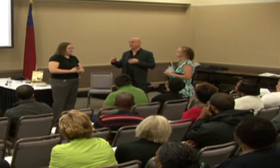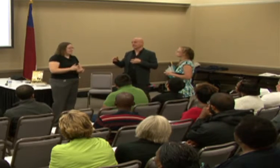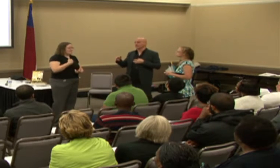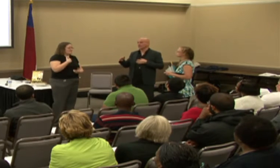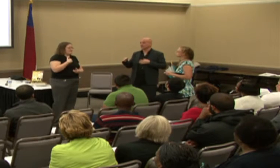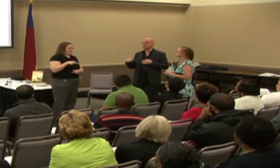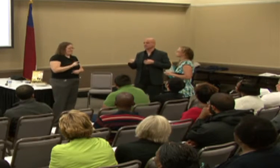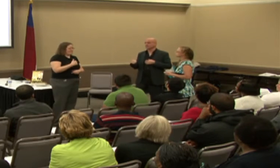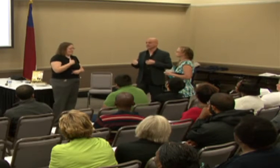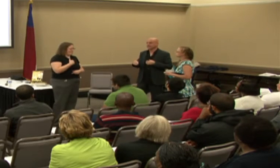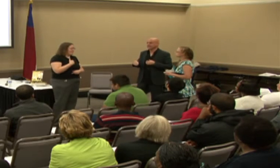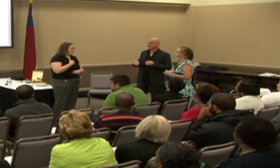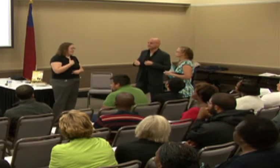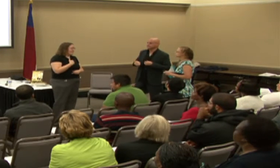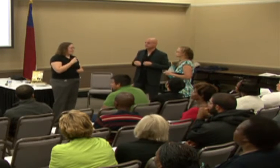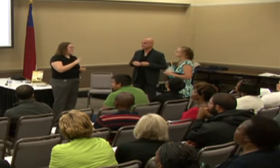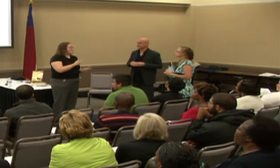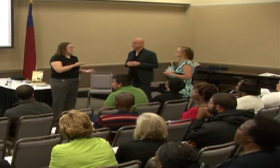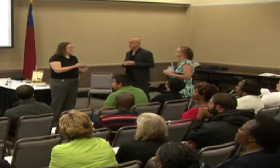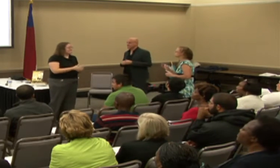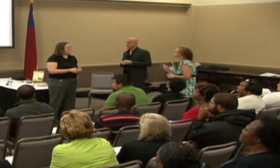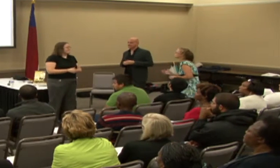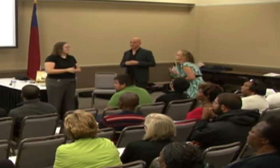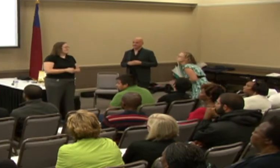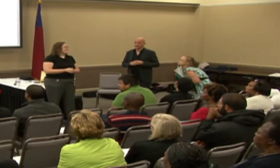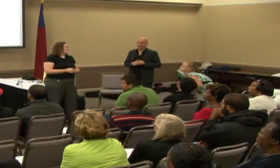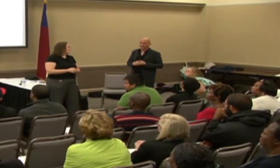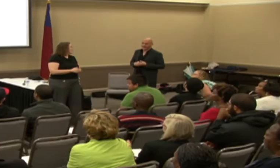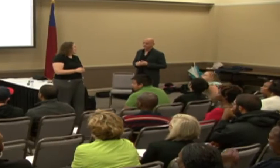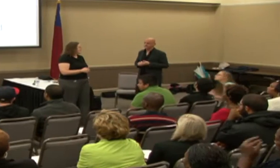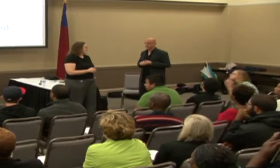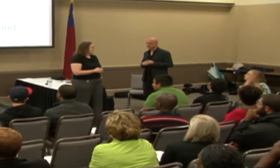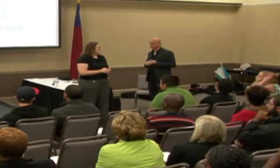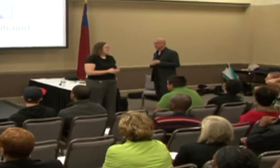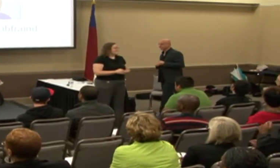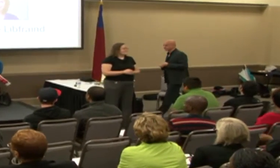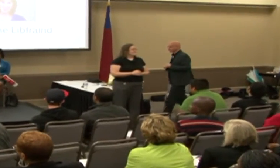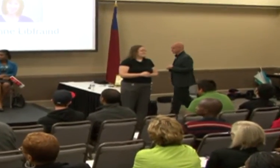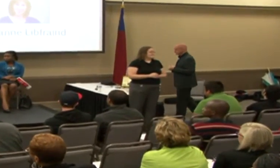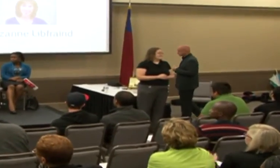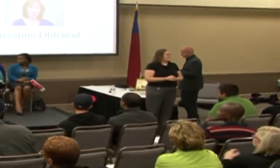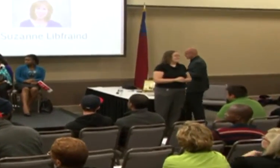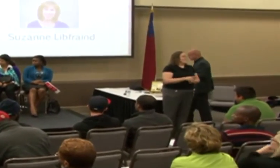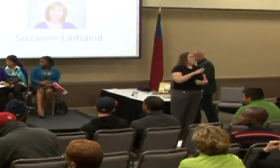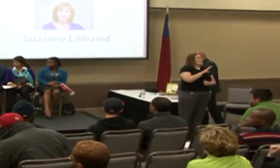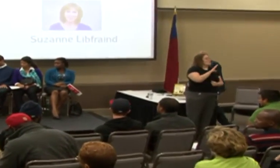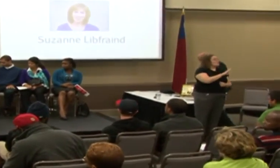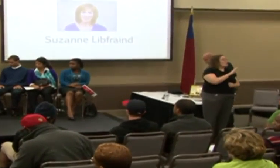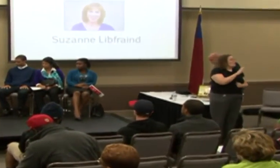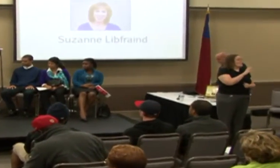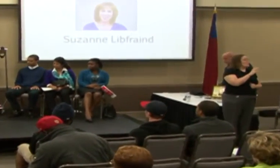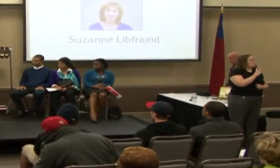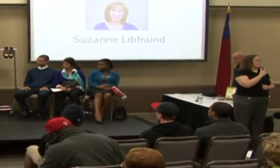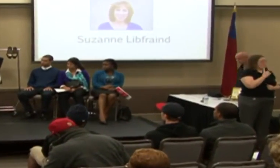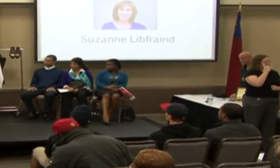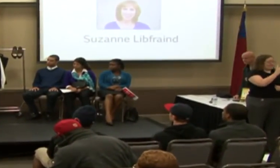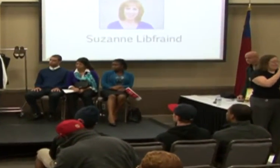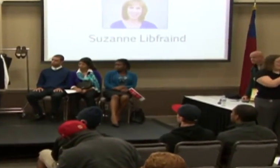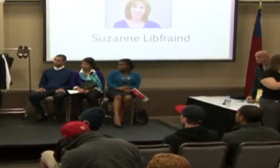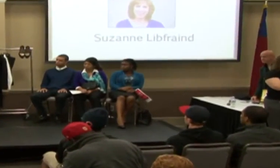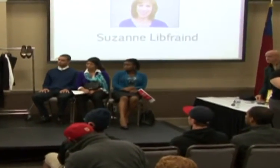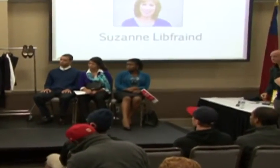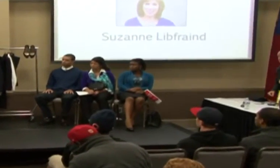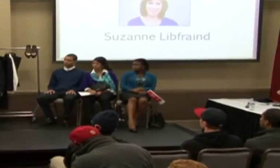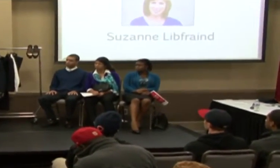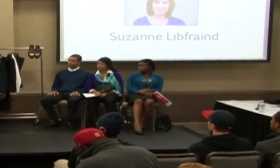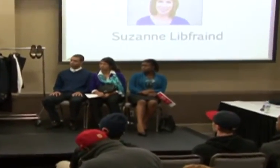offended otherwise. And quite honestly, if your appearance is not the way it should be,